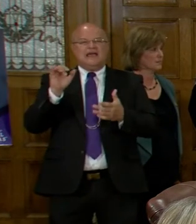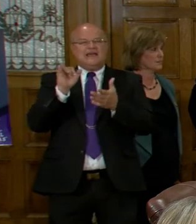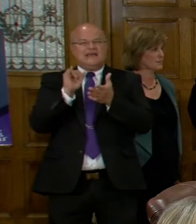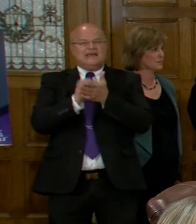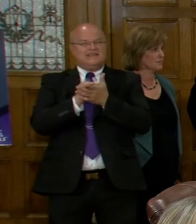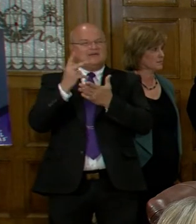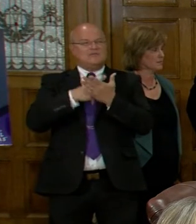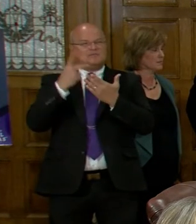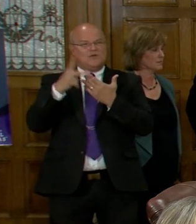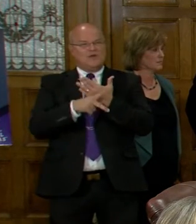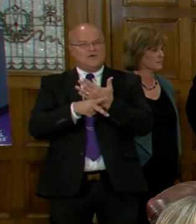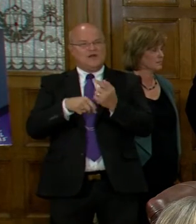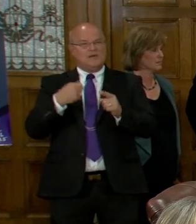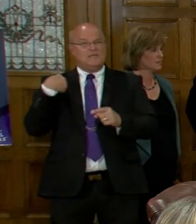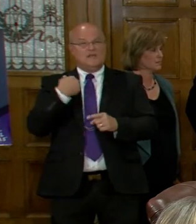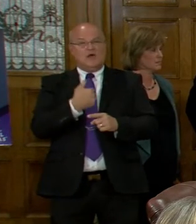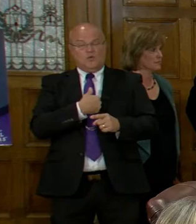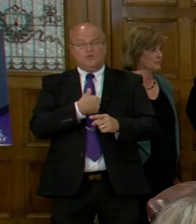The program